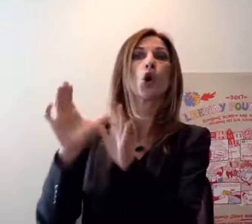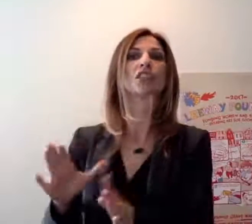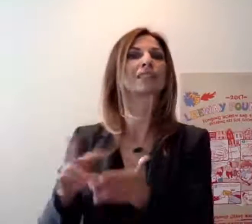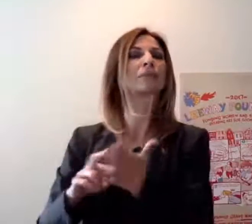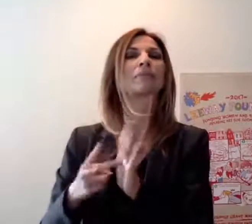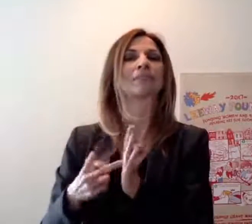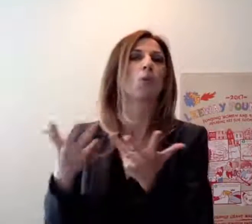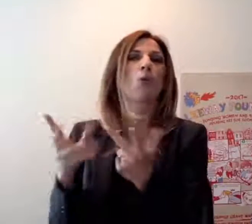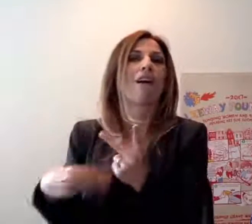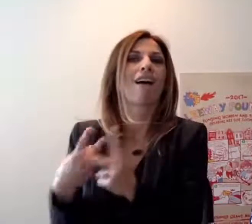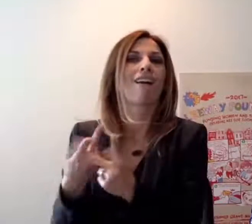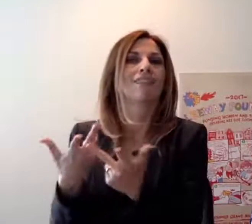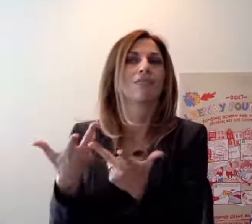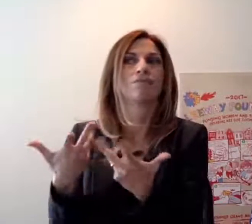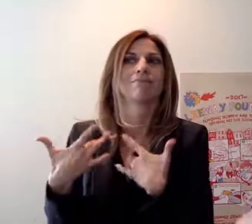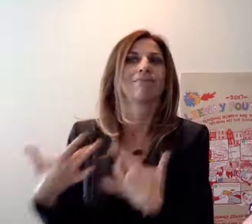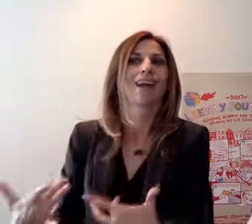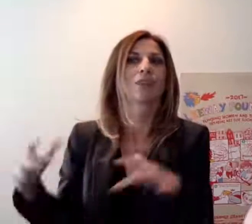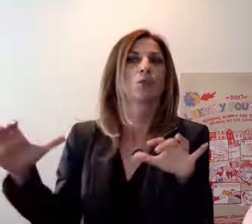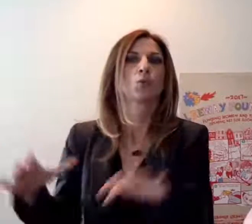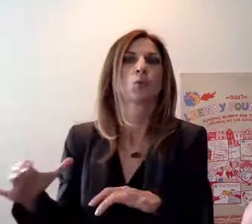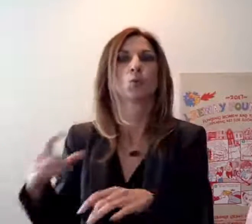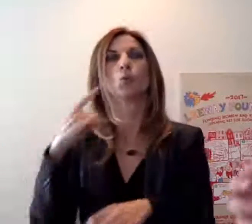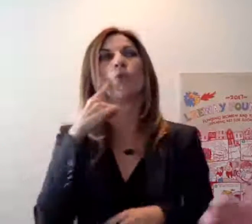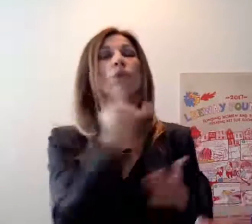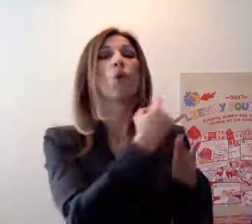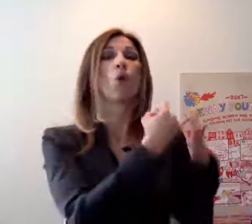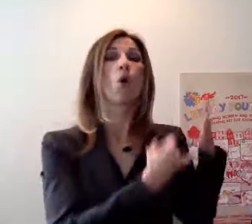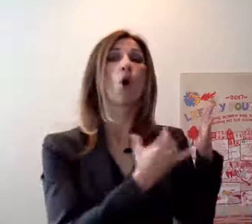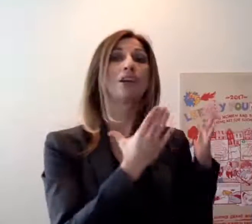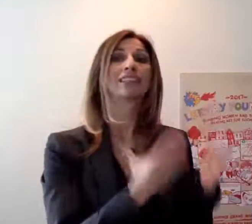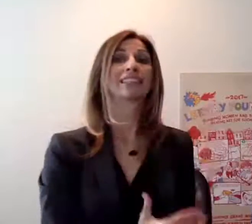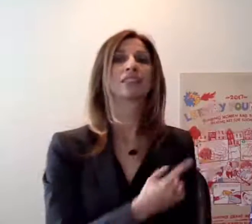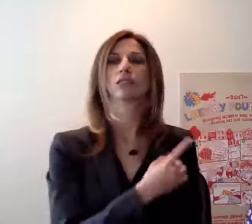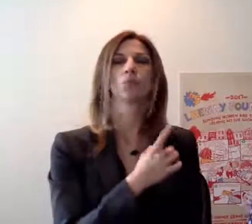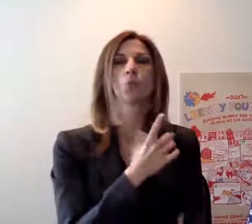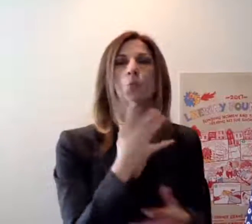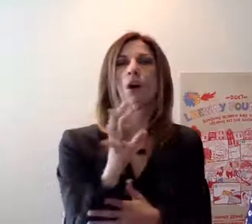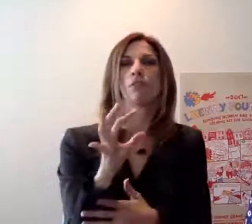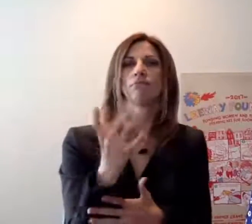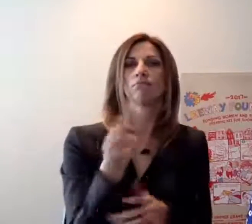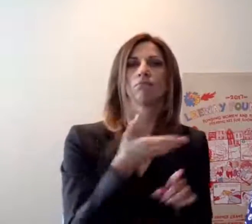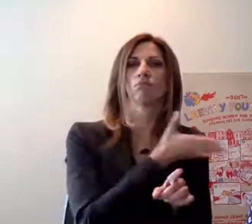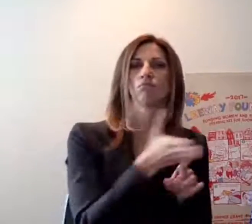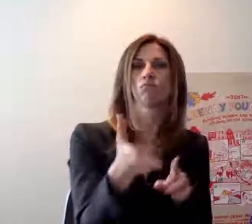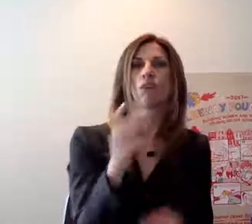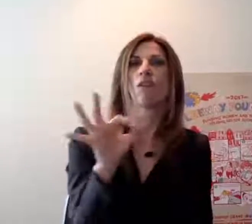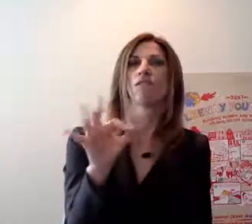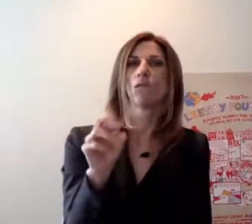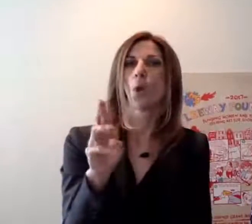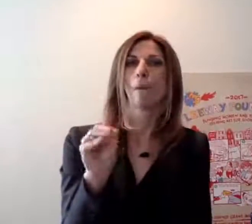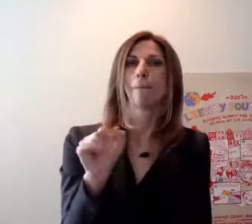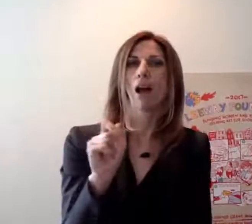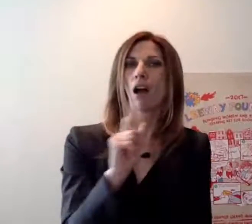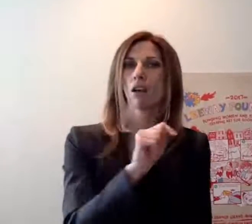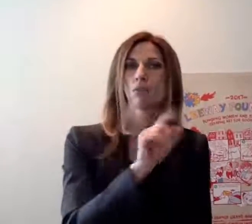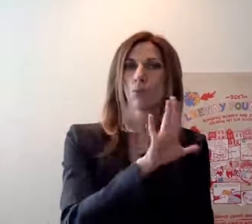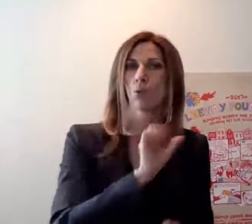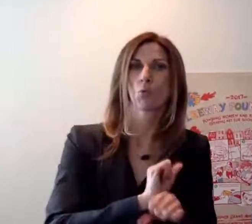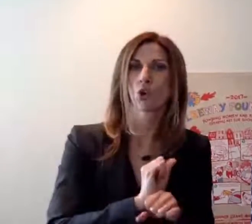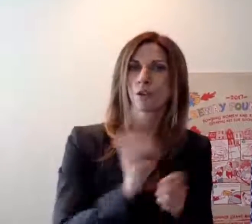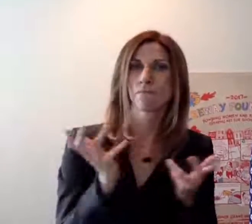things do you do? For artists, it's what format do you work in? We